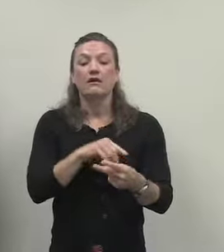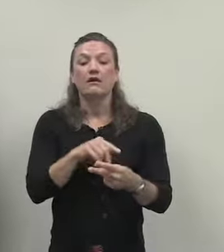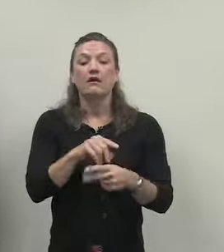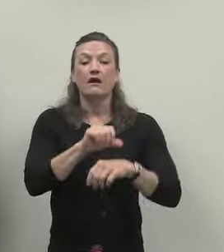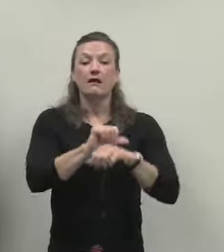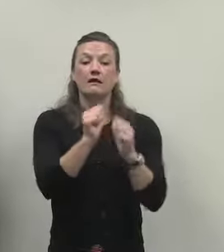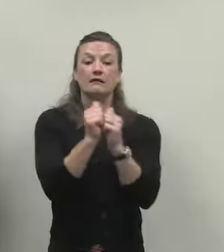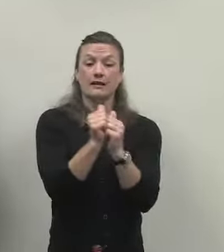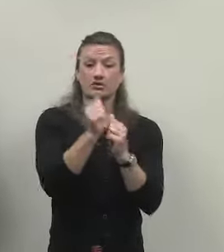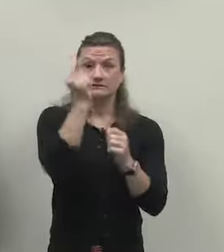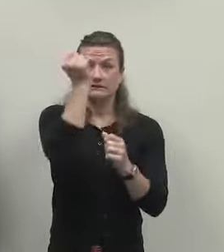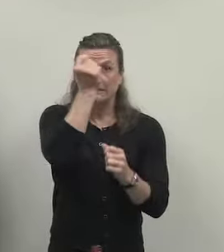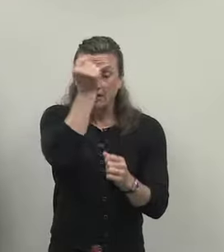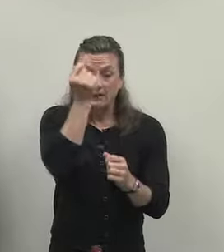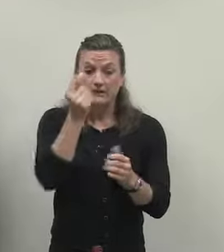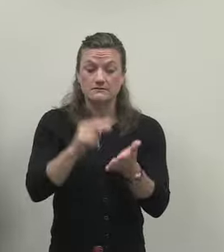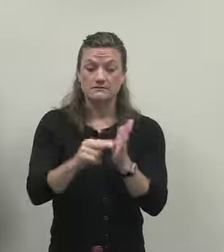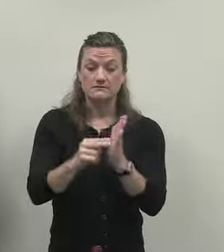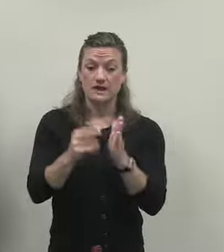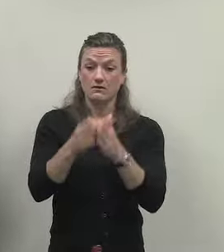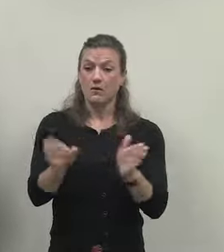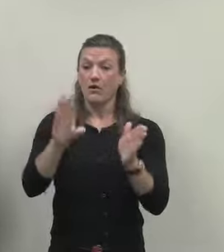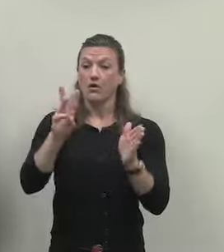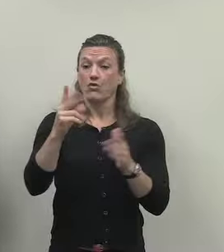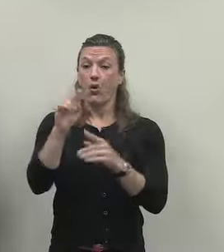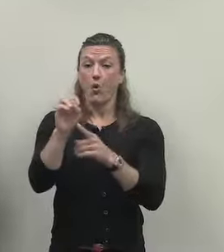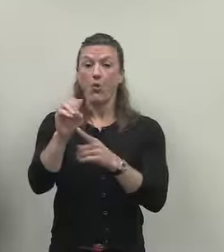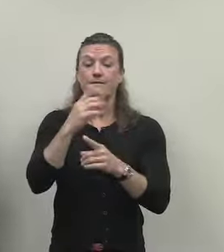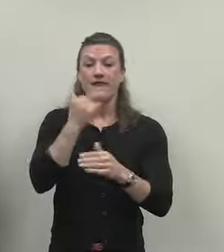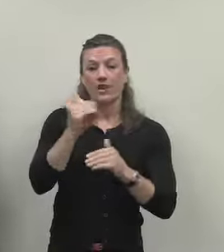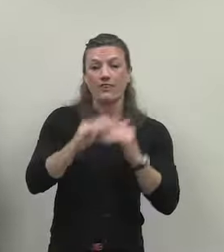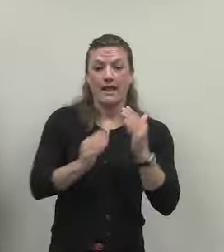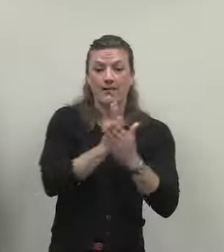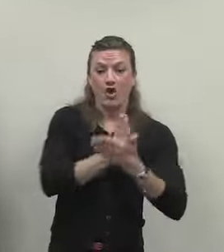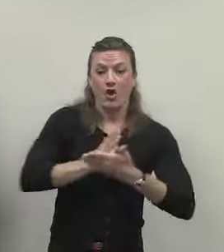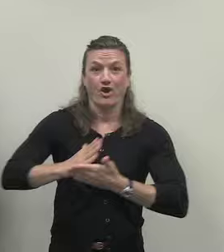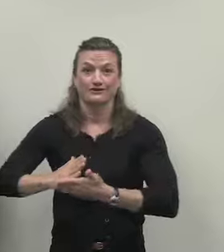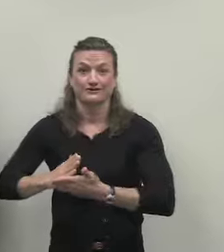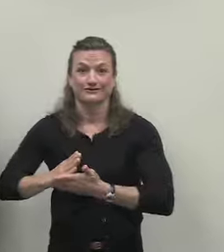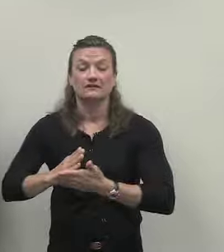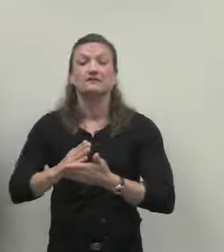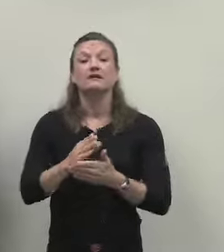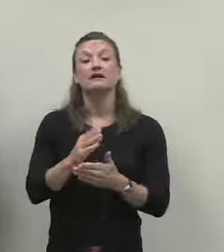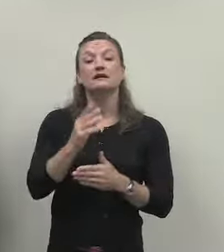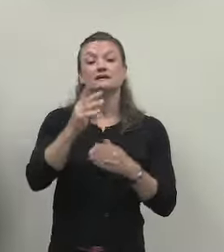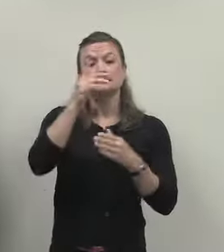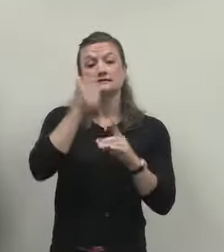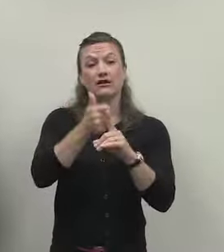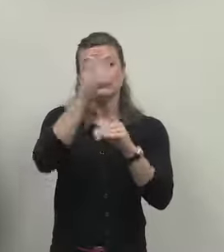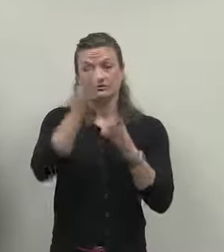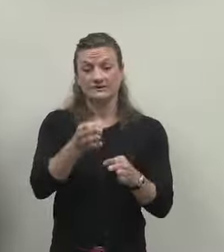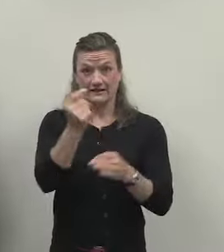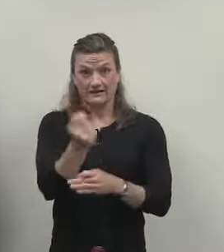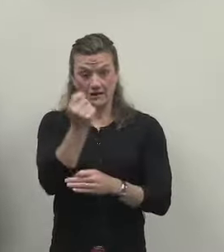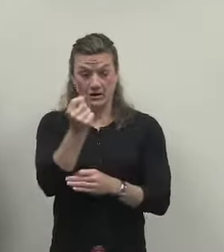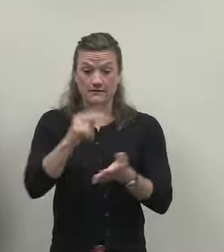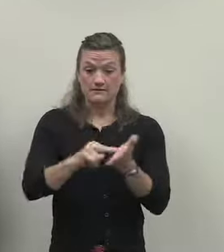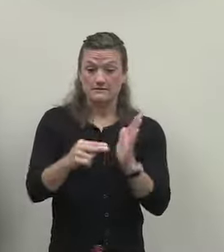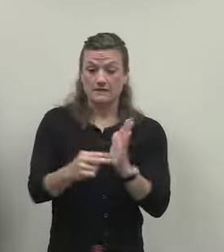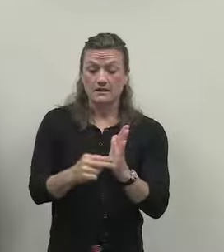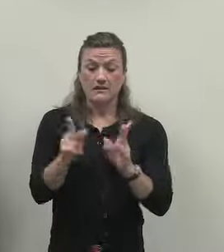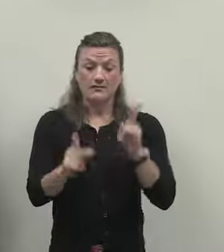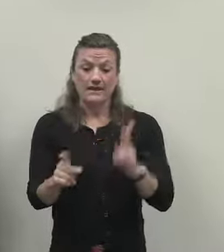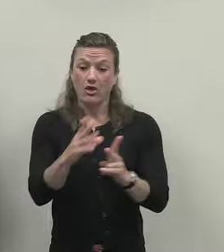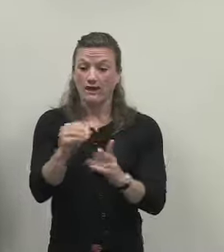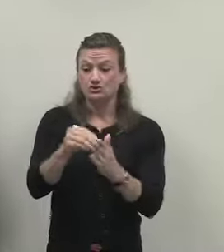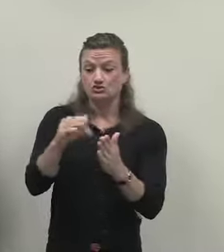says that the whole is better than the sum of its parts, and self-determination theory says that when students and people are